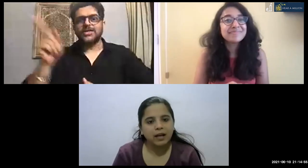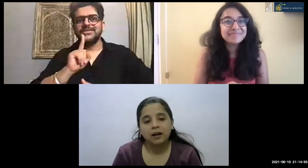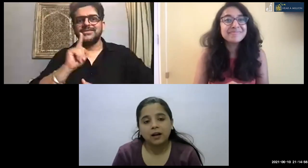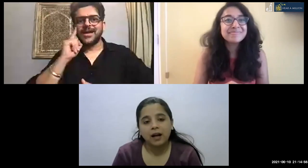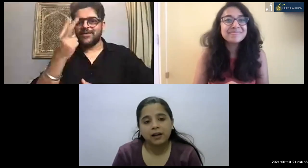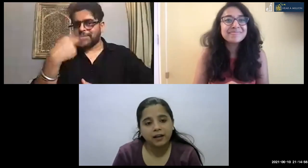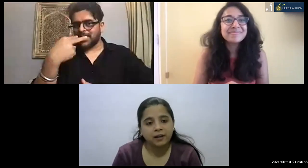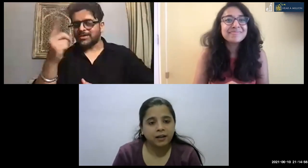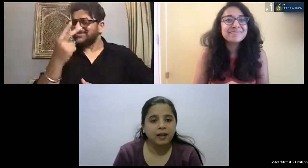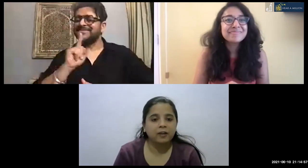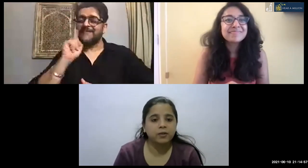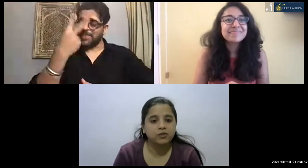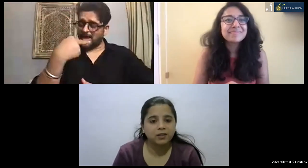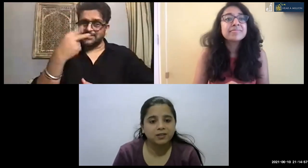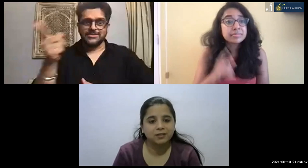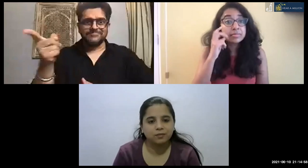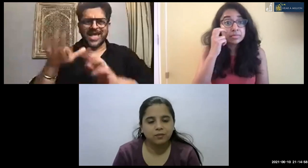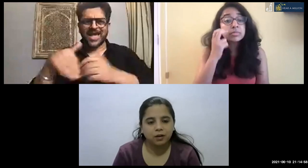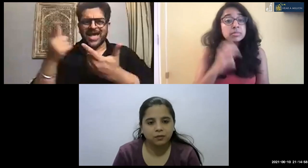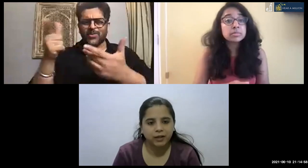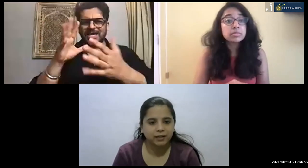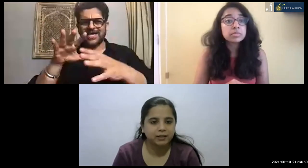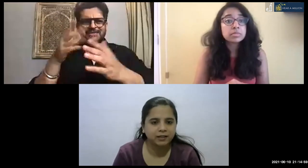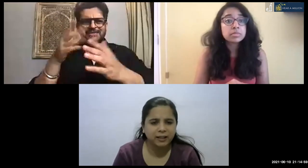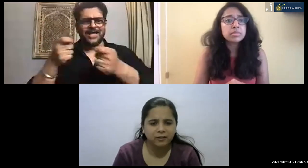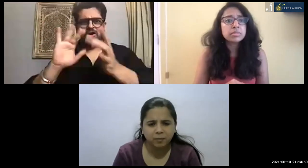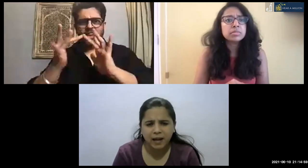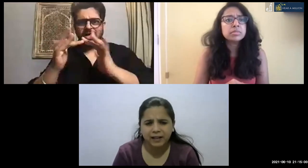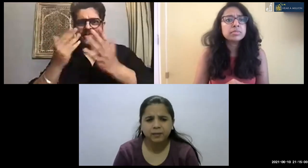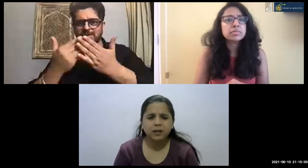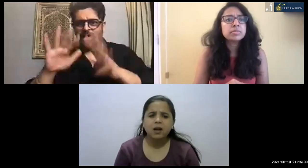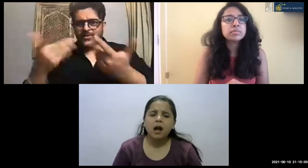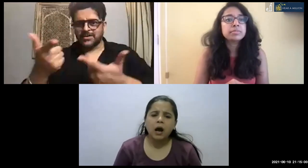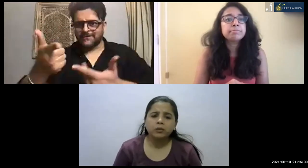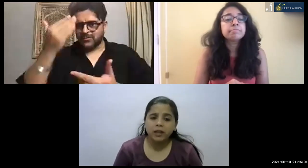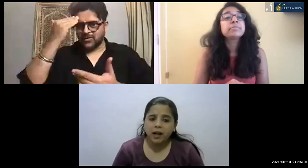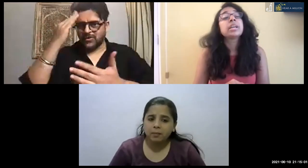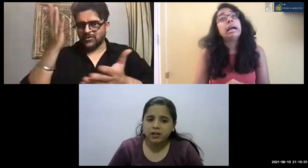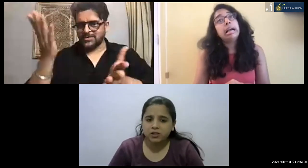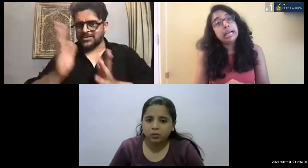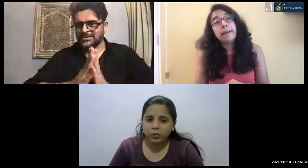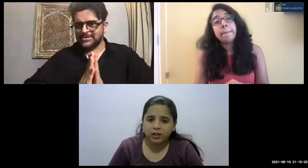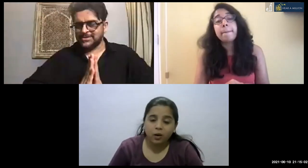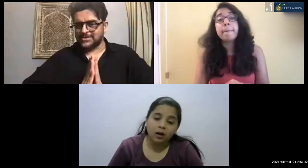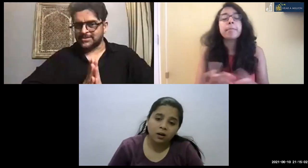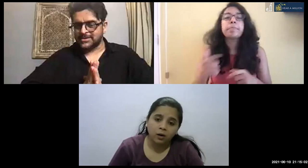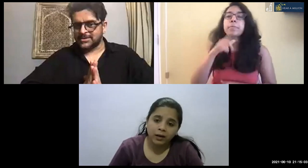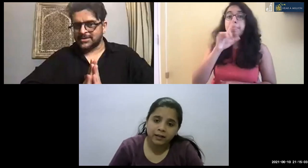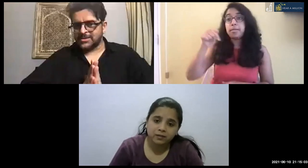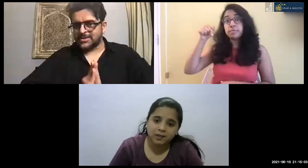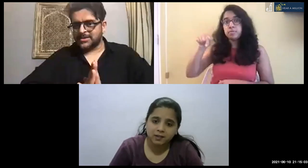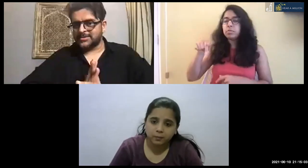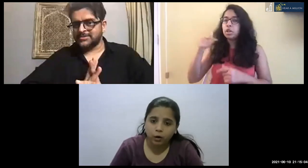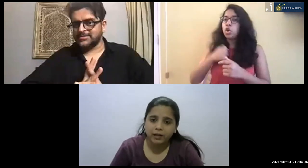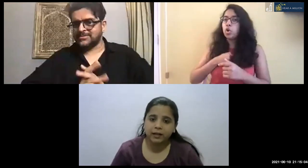So yeah, again and again, I've been just forgetting the thing. Deaf, blind, I mean, how they are managing with the